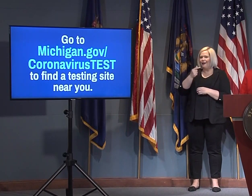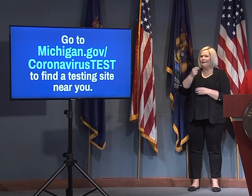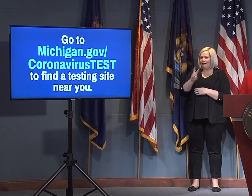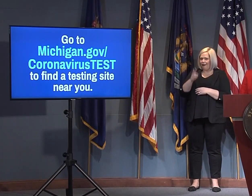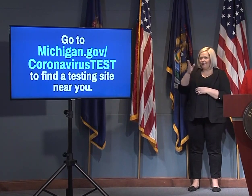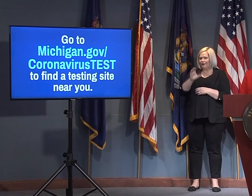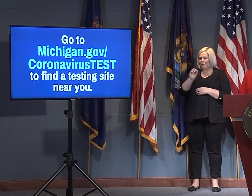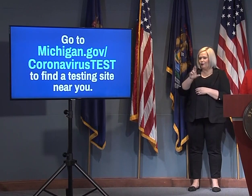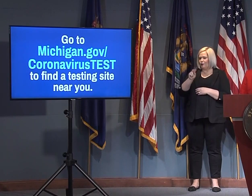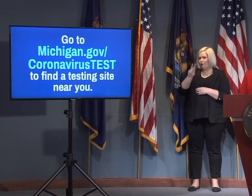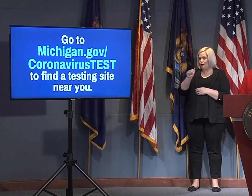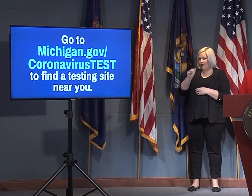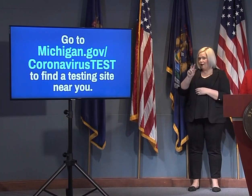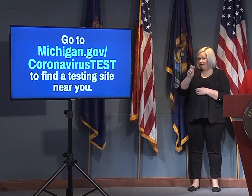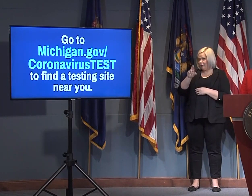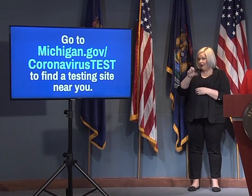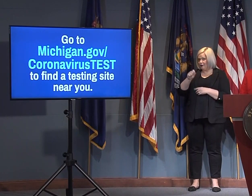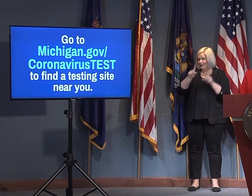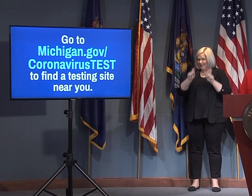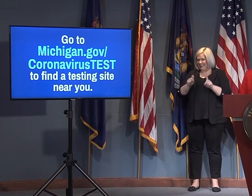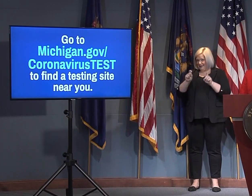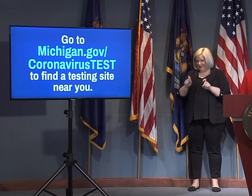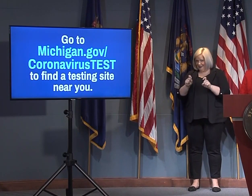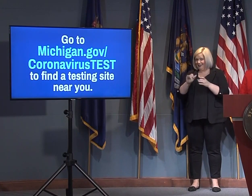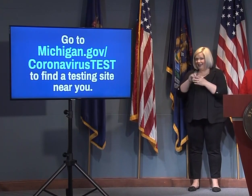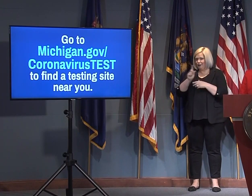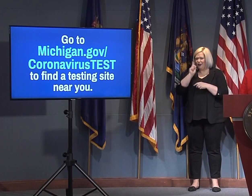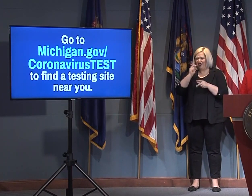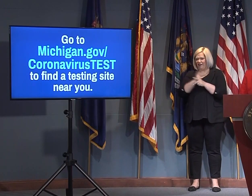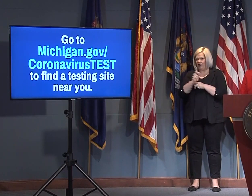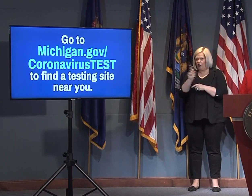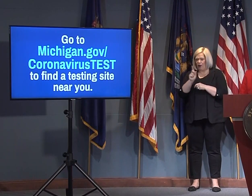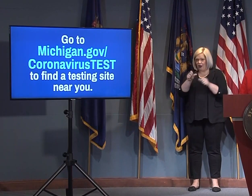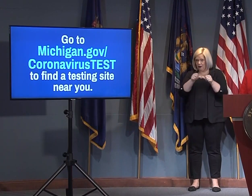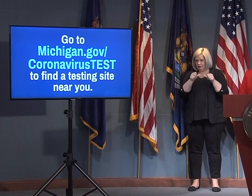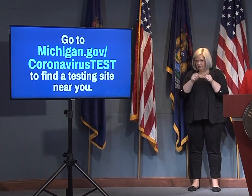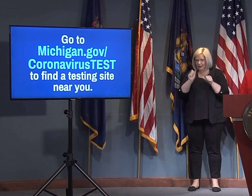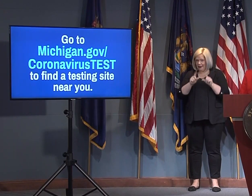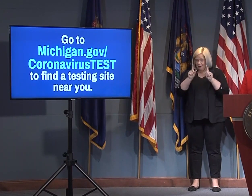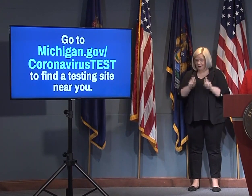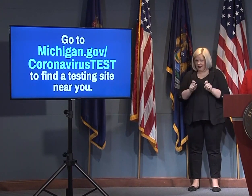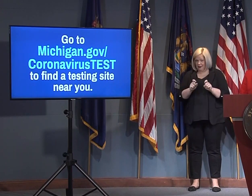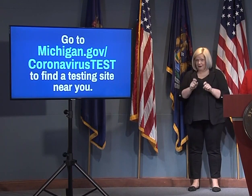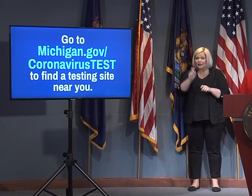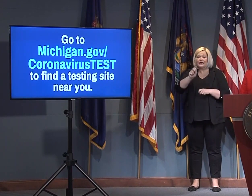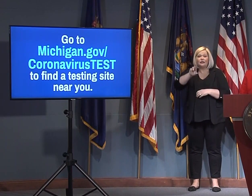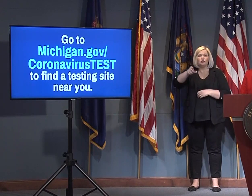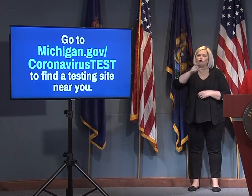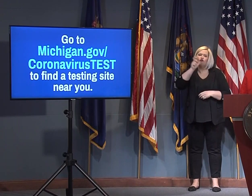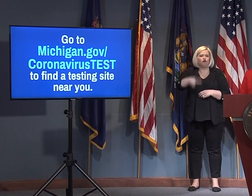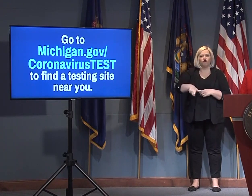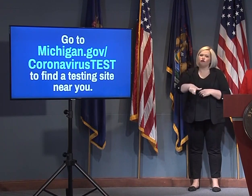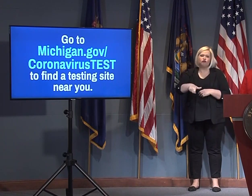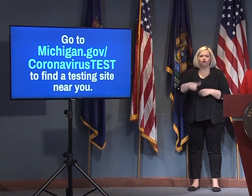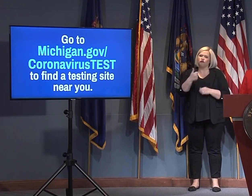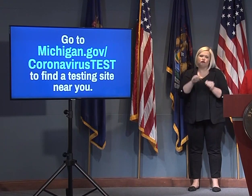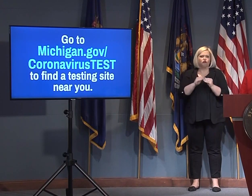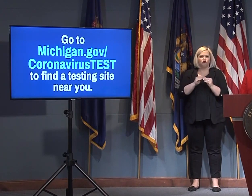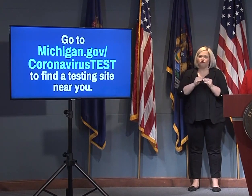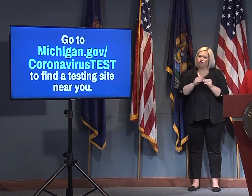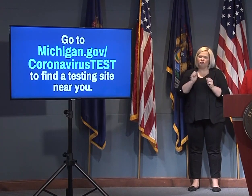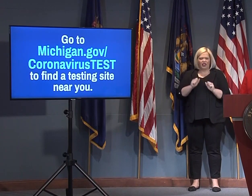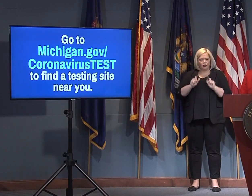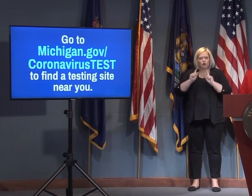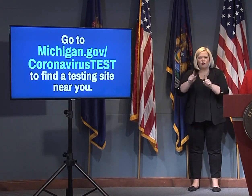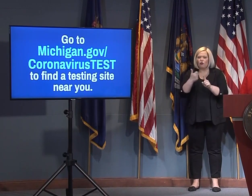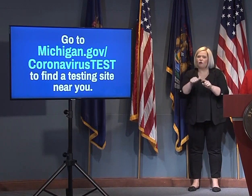Michigan.gov/coronavirus test to contact a testing site near you. You don't need a prescription to get tested. You don't